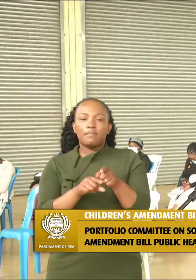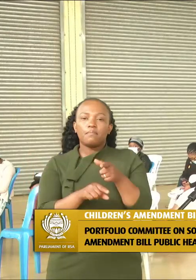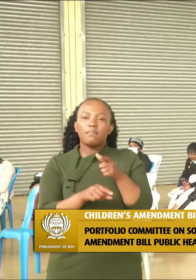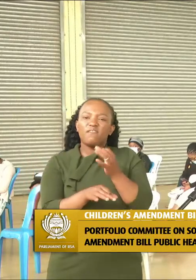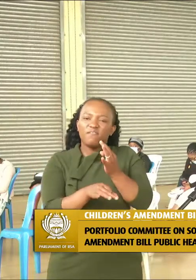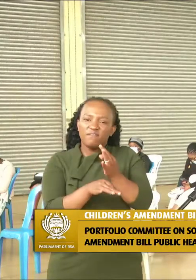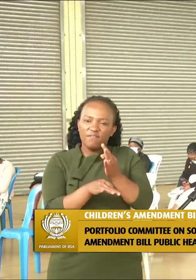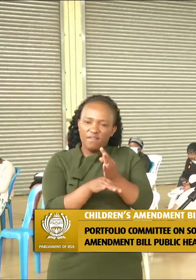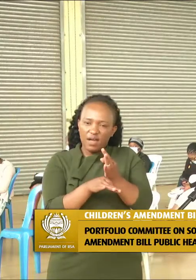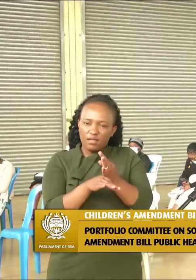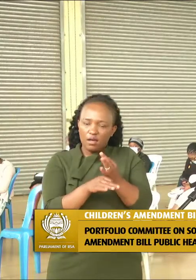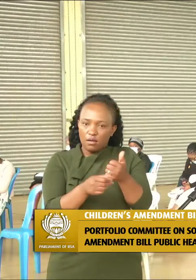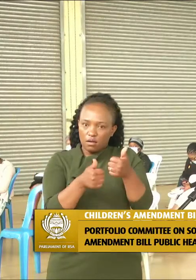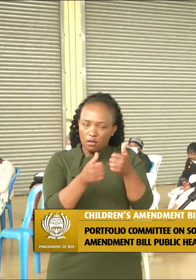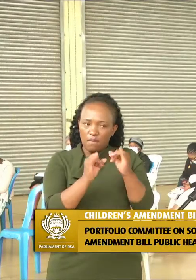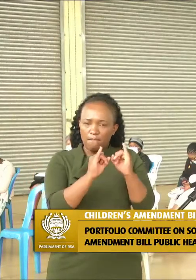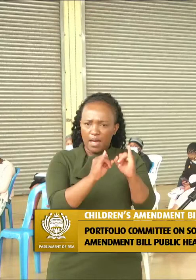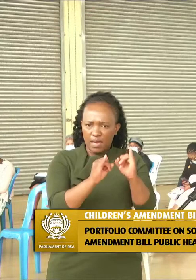nababhedayo futhi.